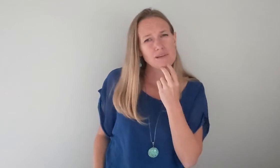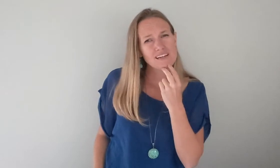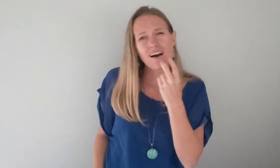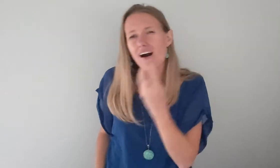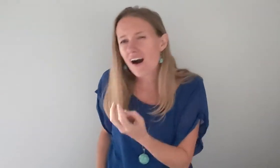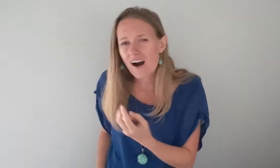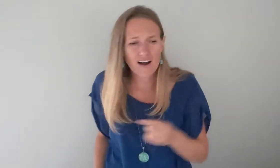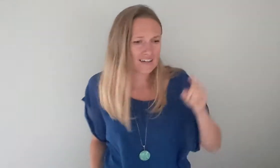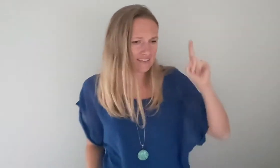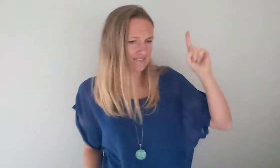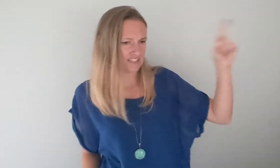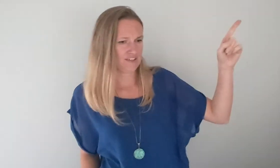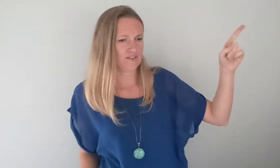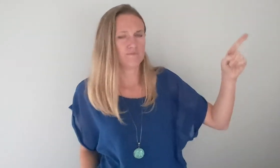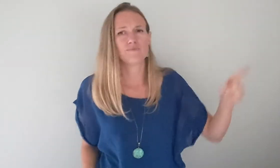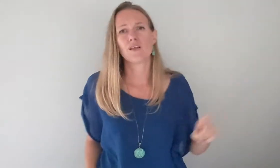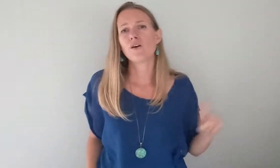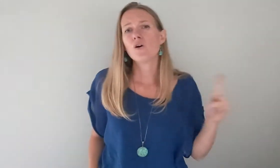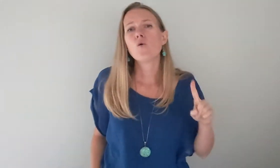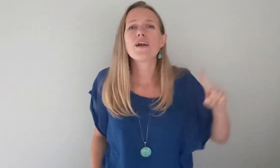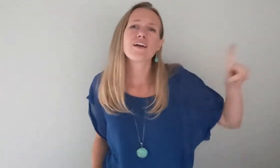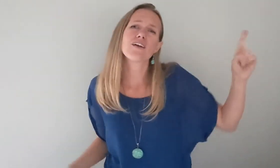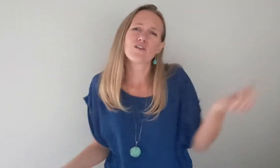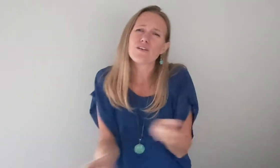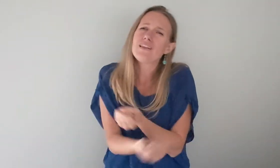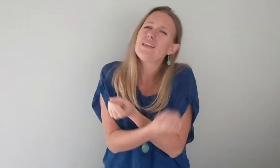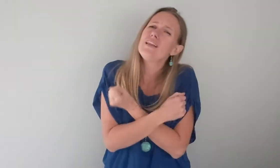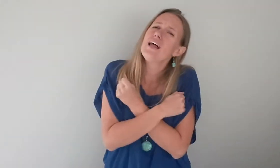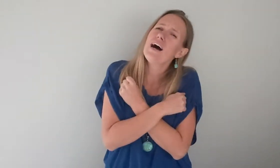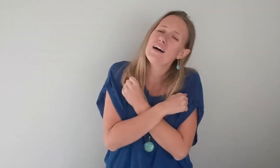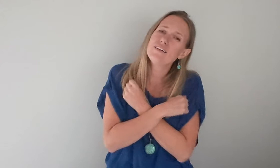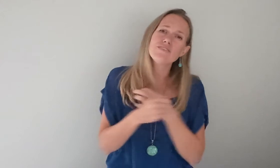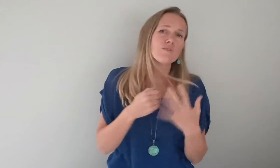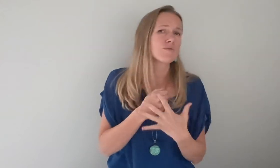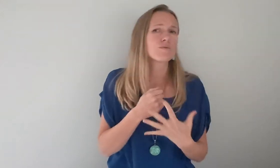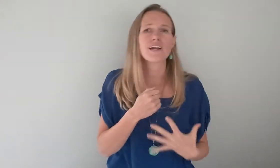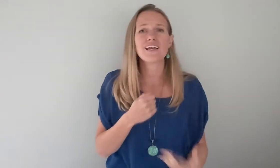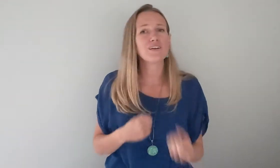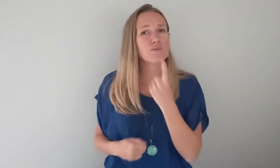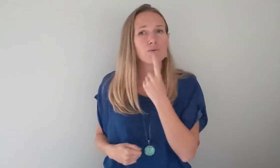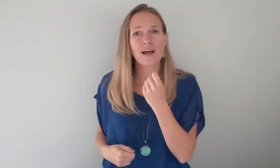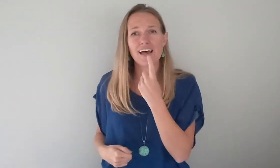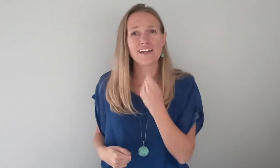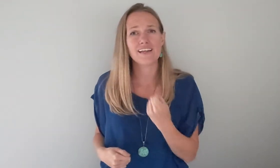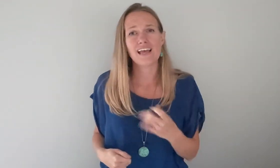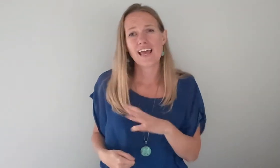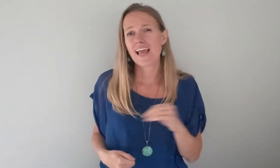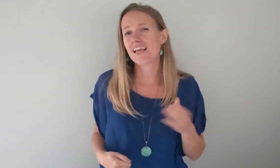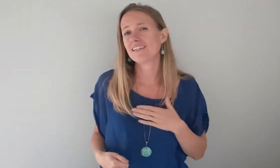in awe of you. Where your love ran red and